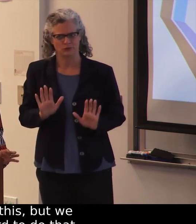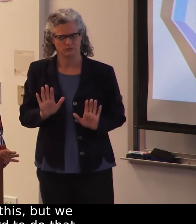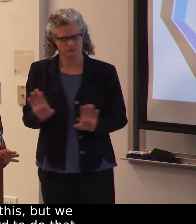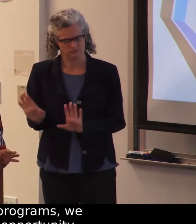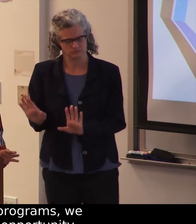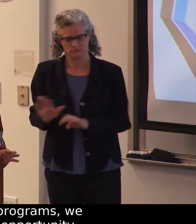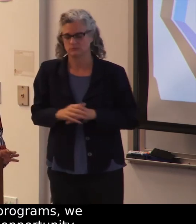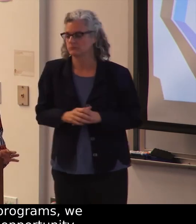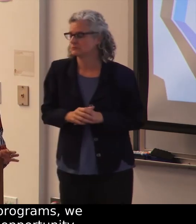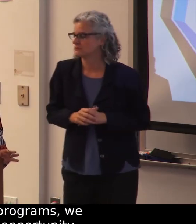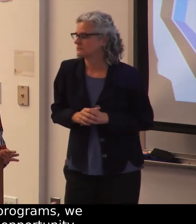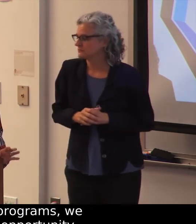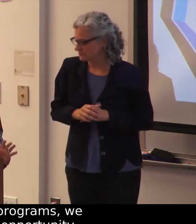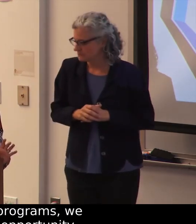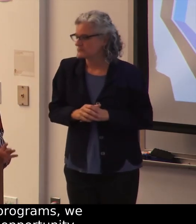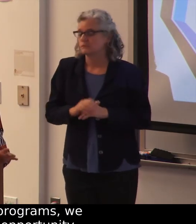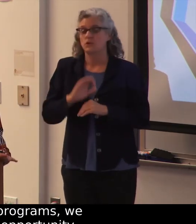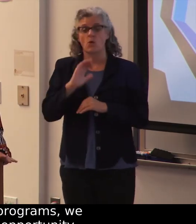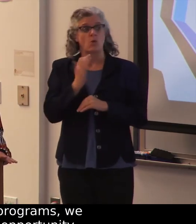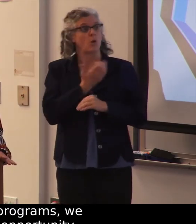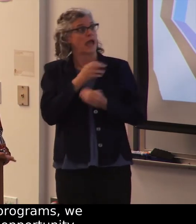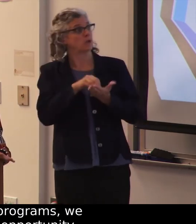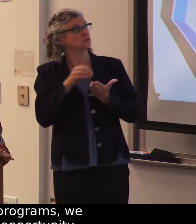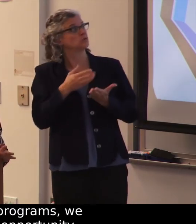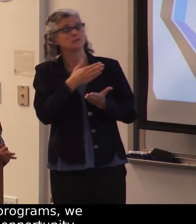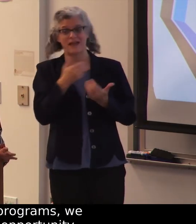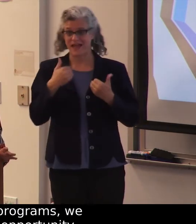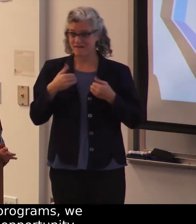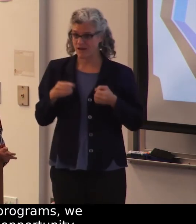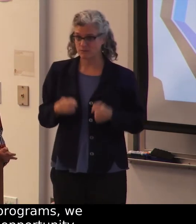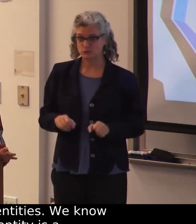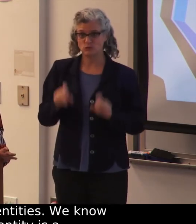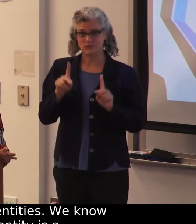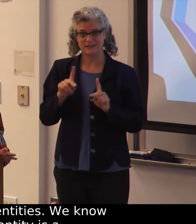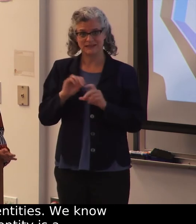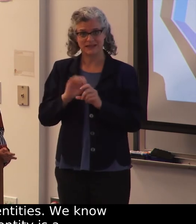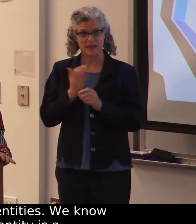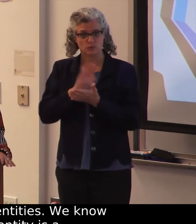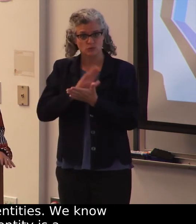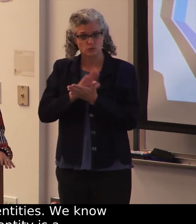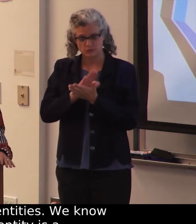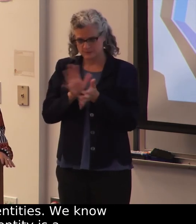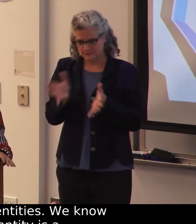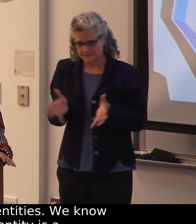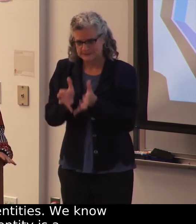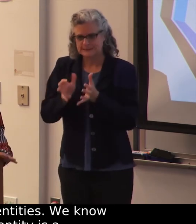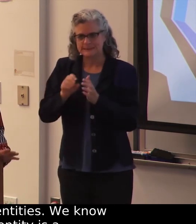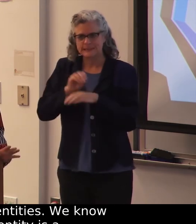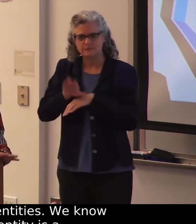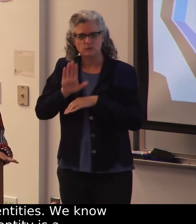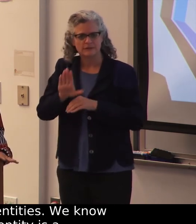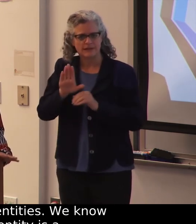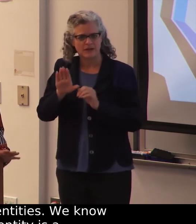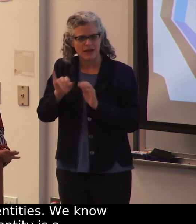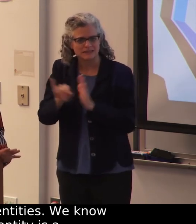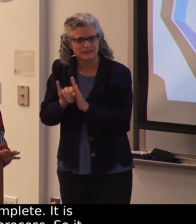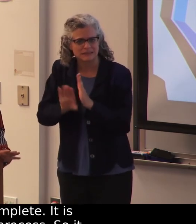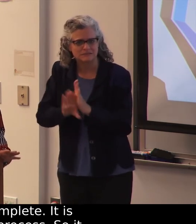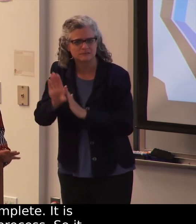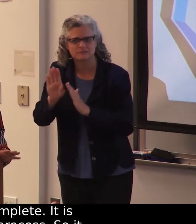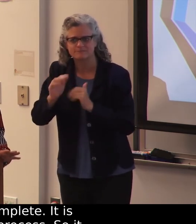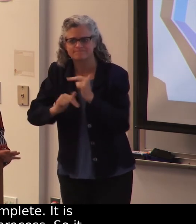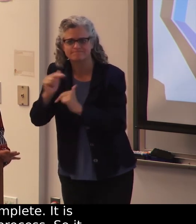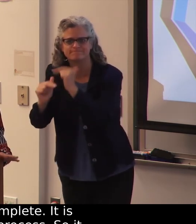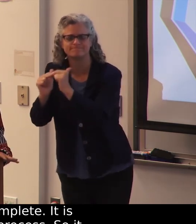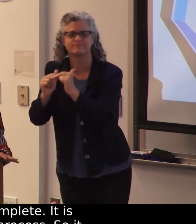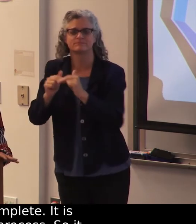our students in our heritage language programs, we have the opportunity to influence their developing identities. We know that identity is a production that is